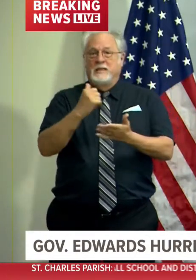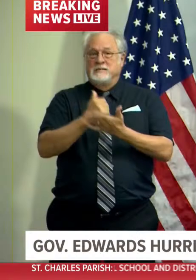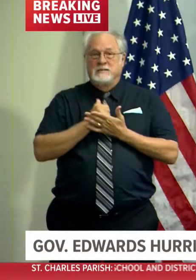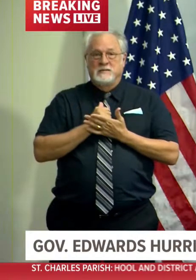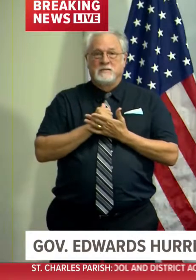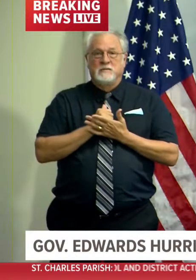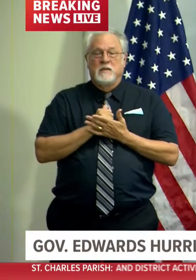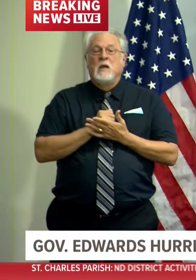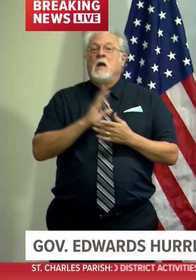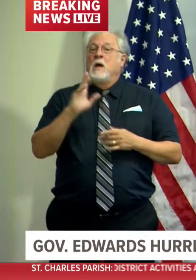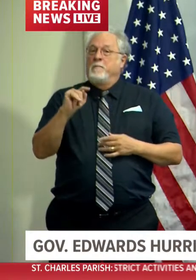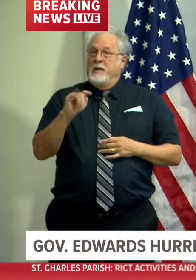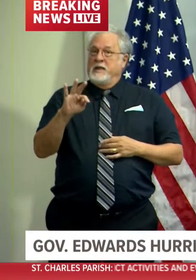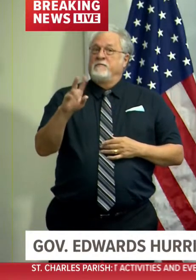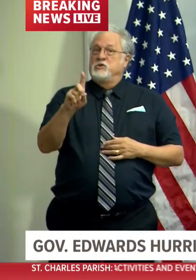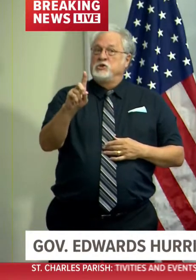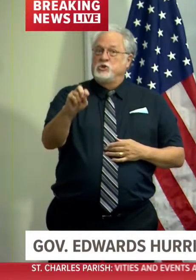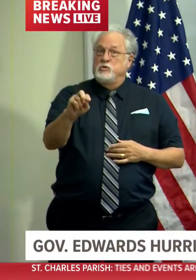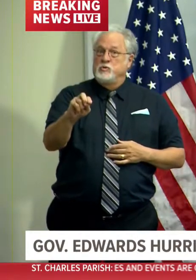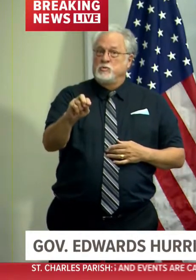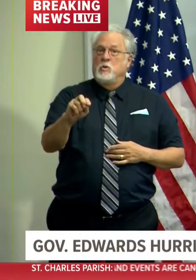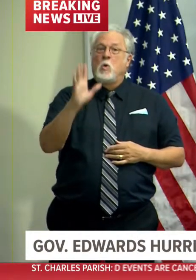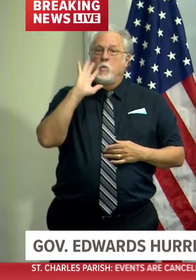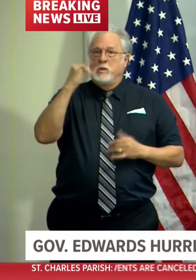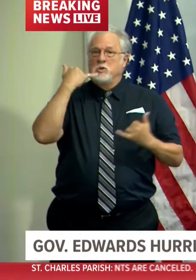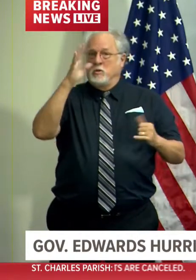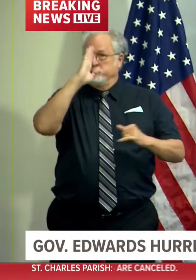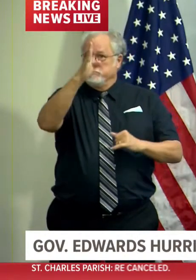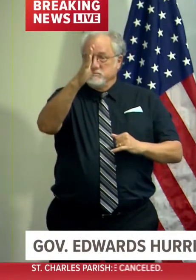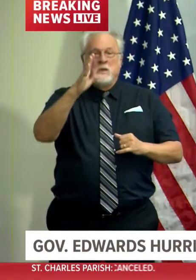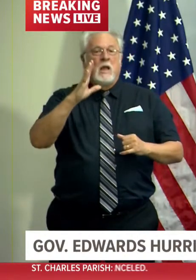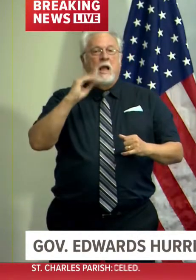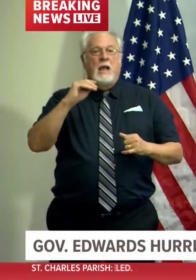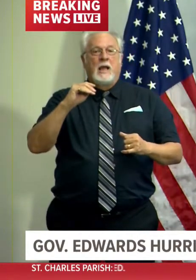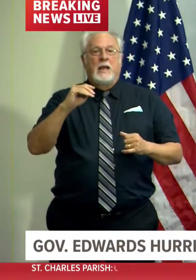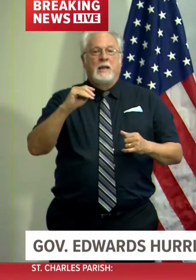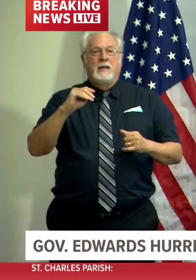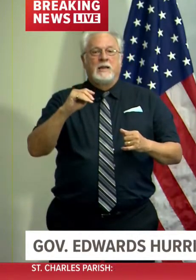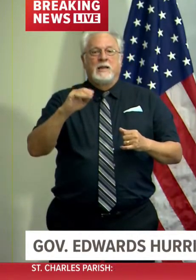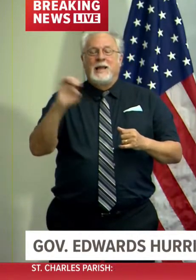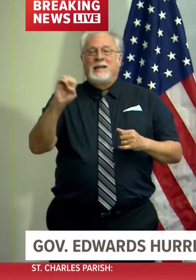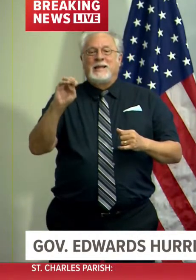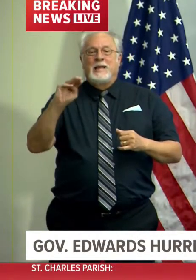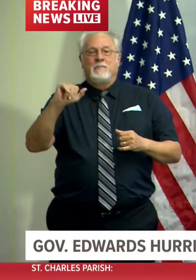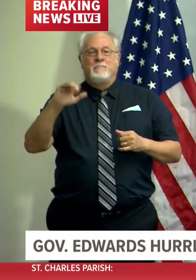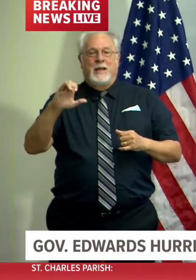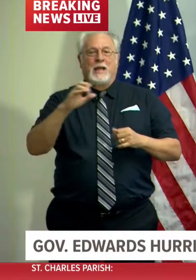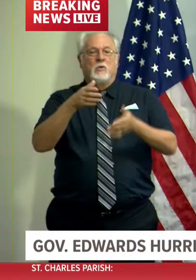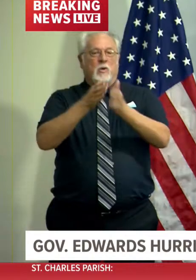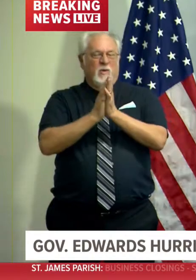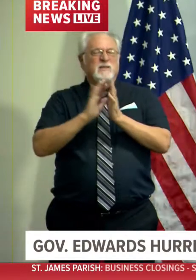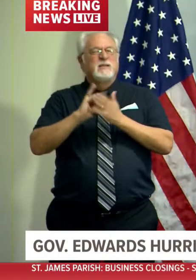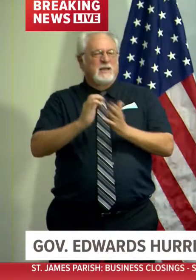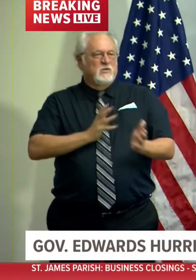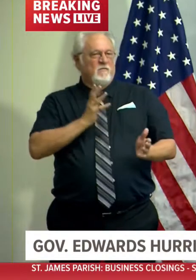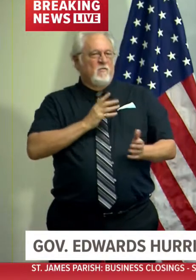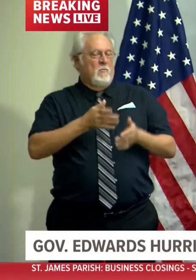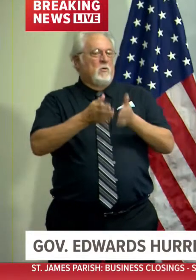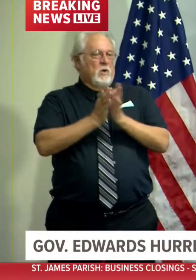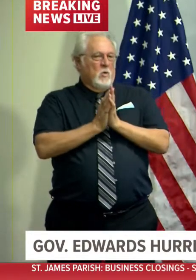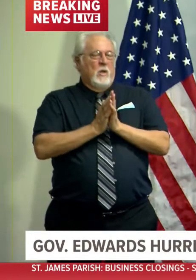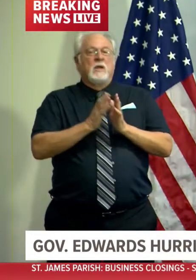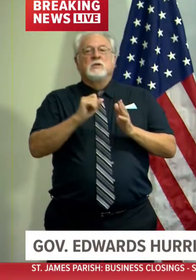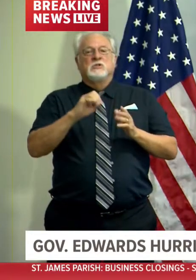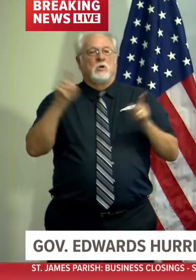assistance. But if we do have the need, we will call them directly, and we'll put out the EMAC request, which is the formal request that we make,